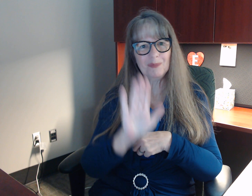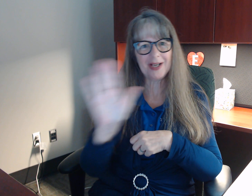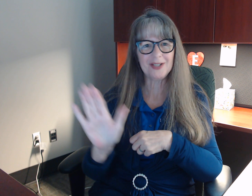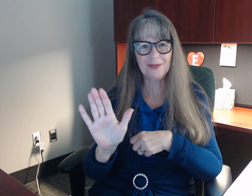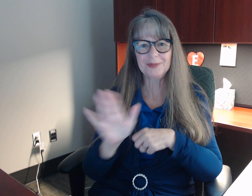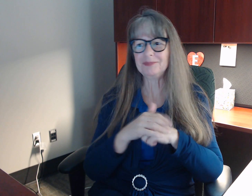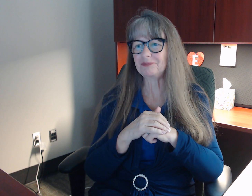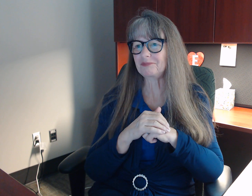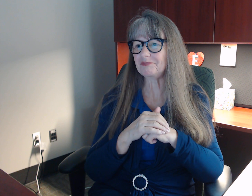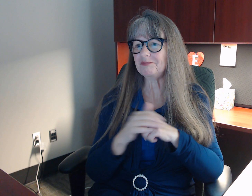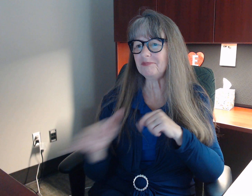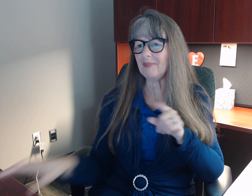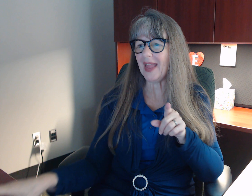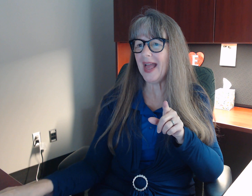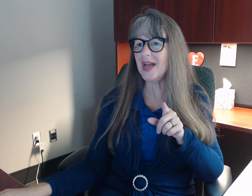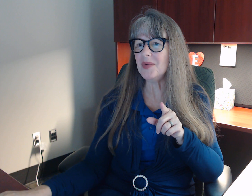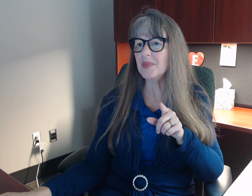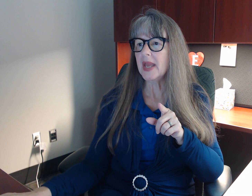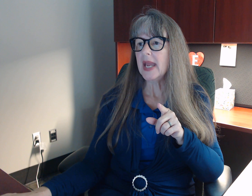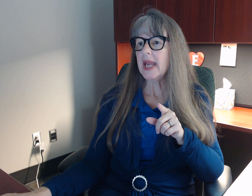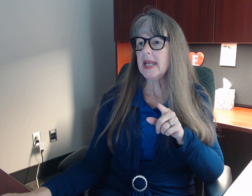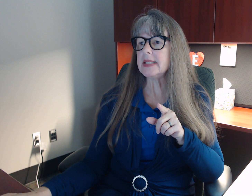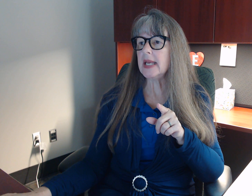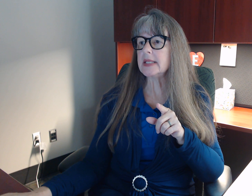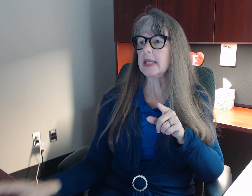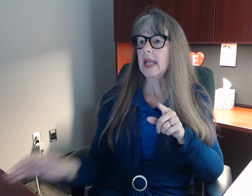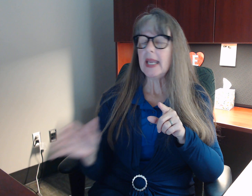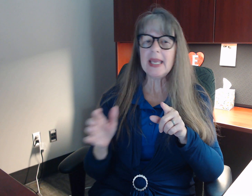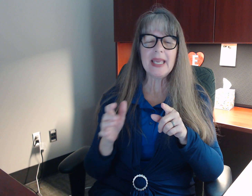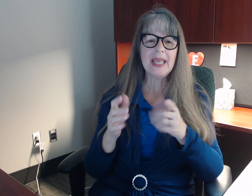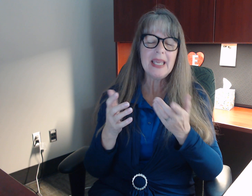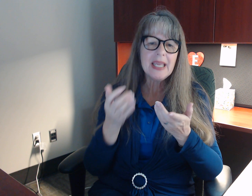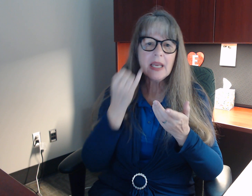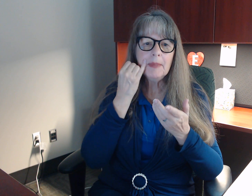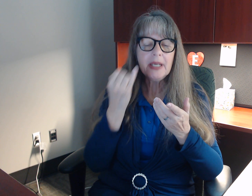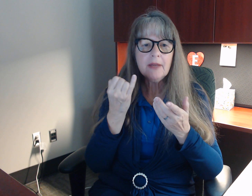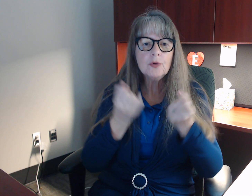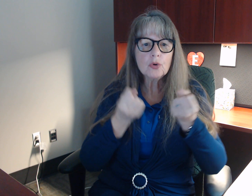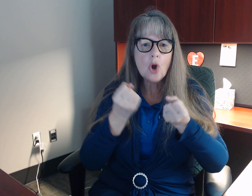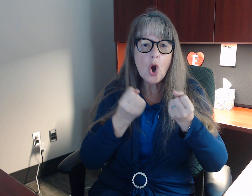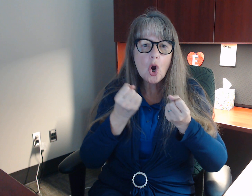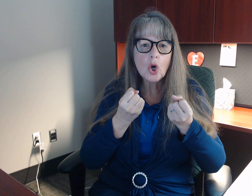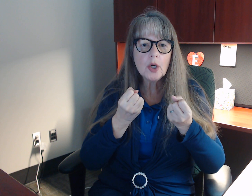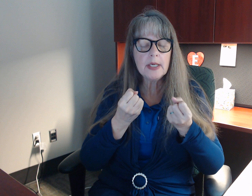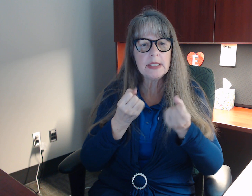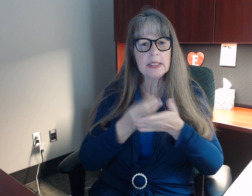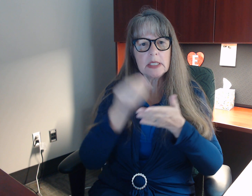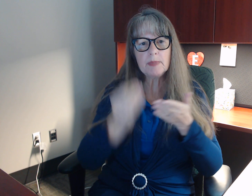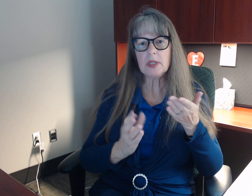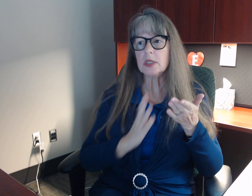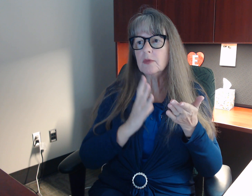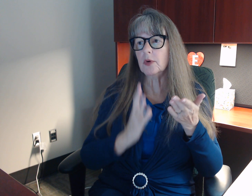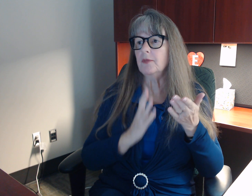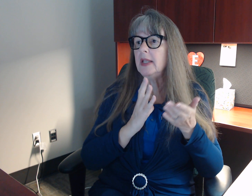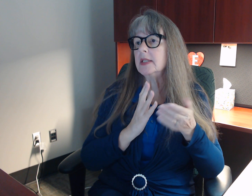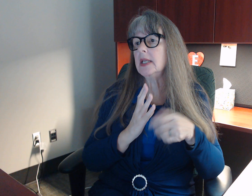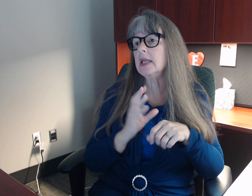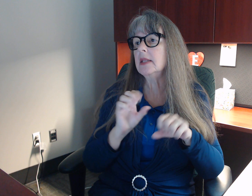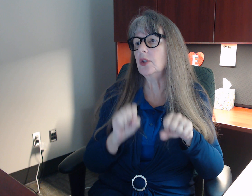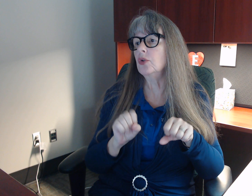off. And it says, if your car is expensive or fancy, then you could